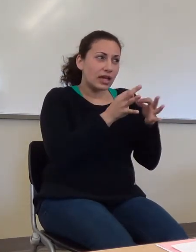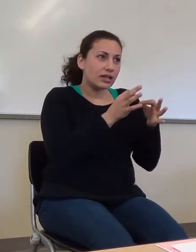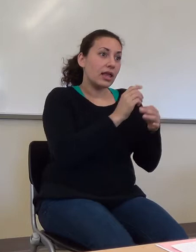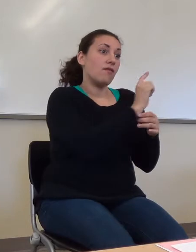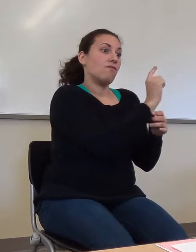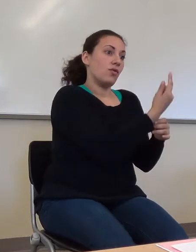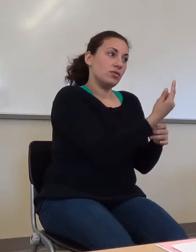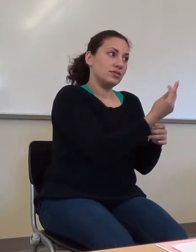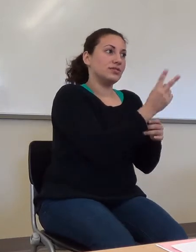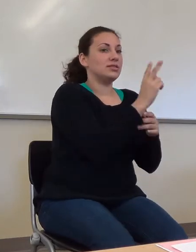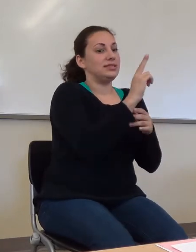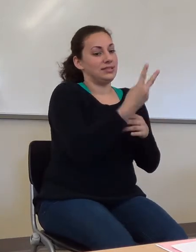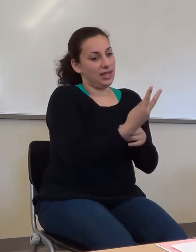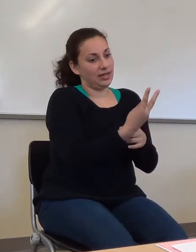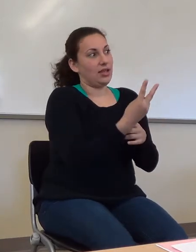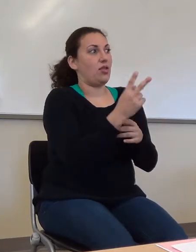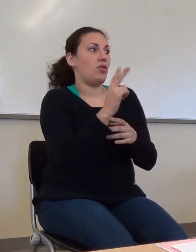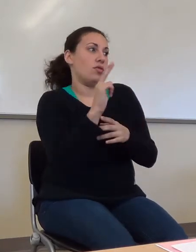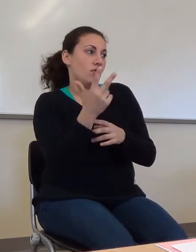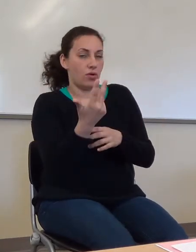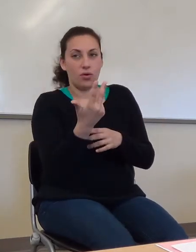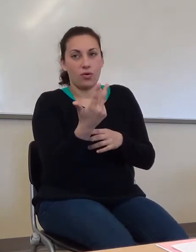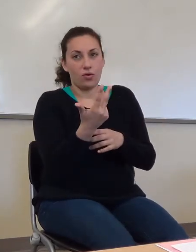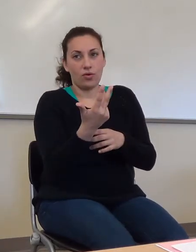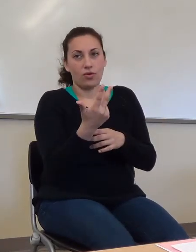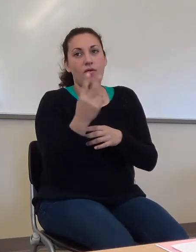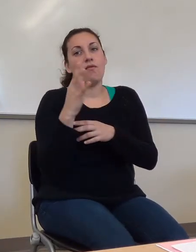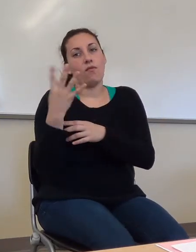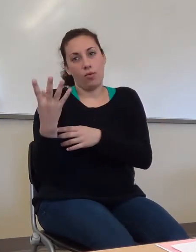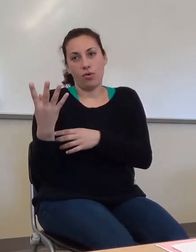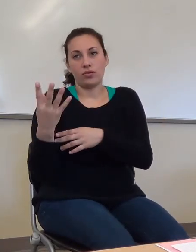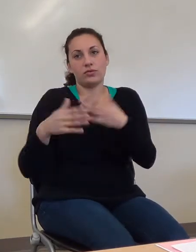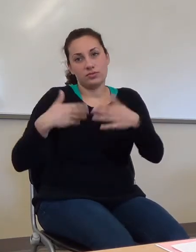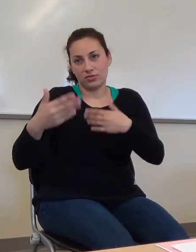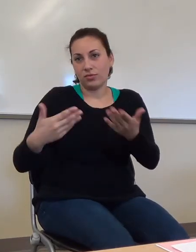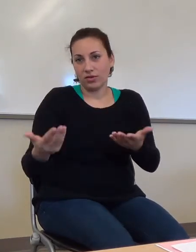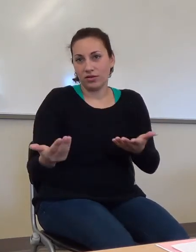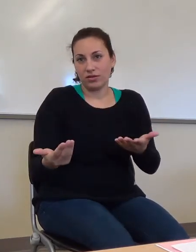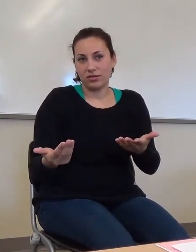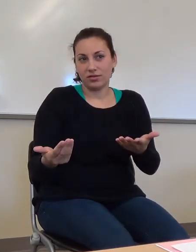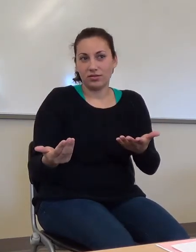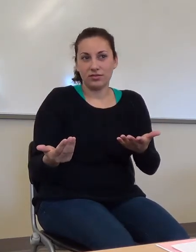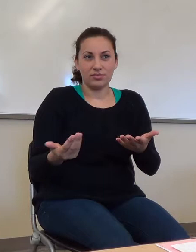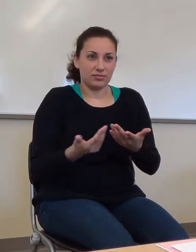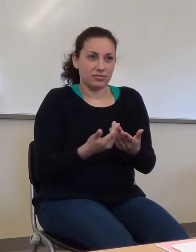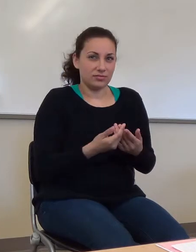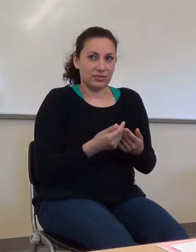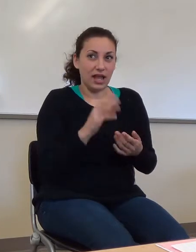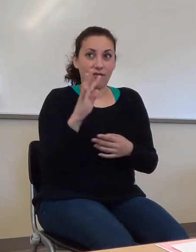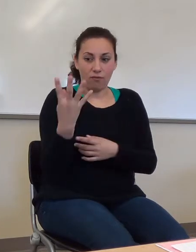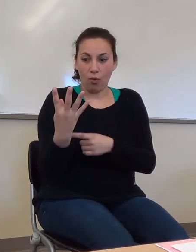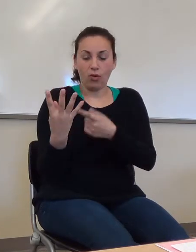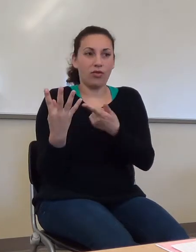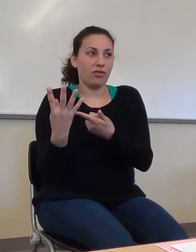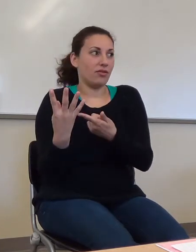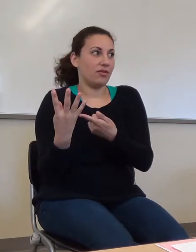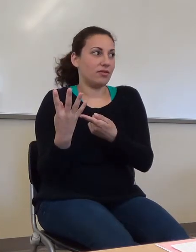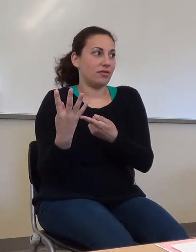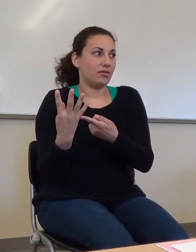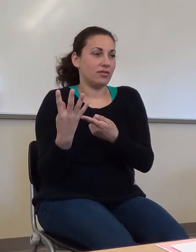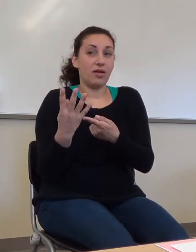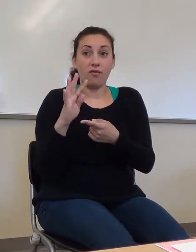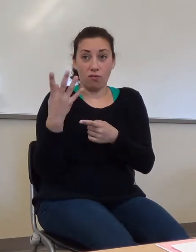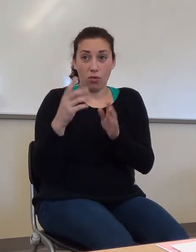second, should you eat oysters? Then also, and then fourth, as a